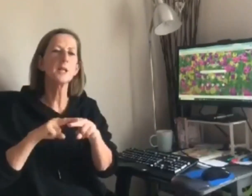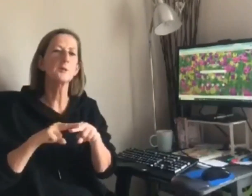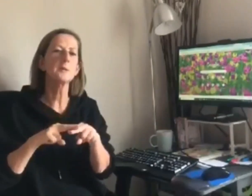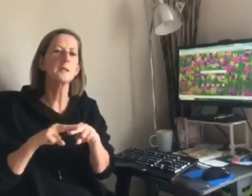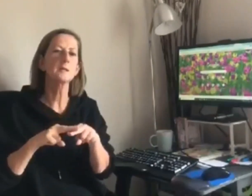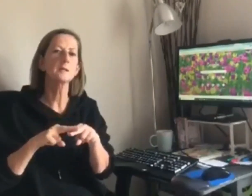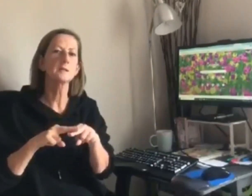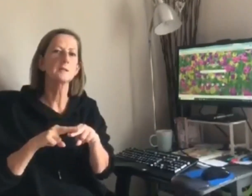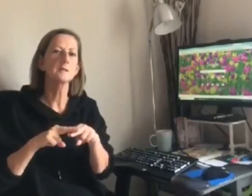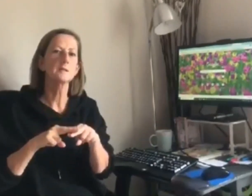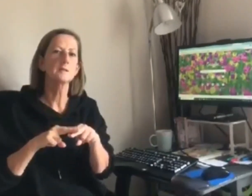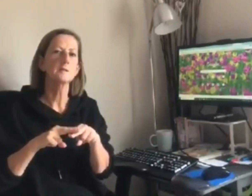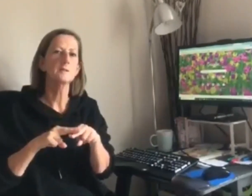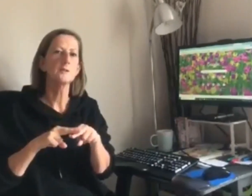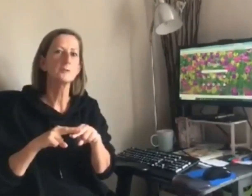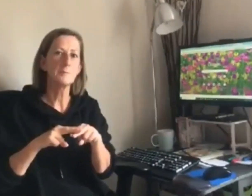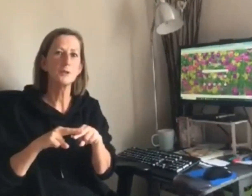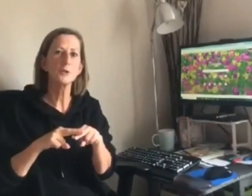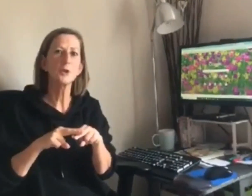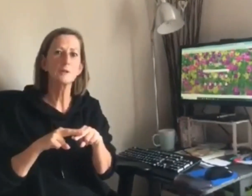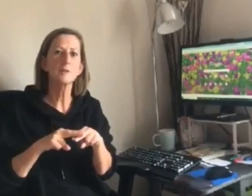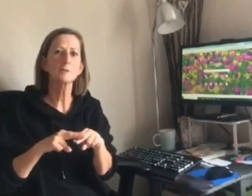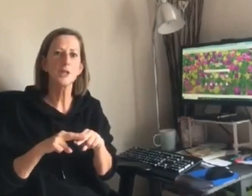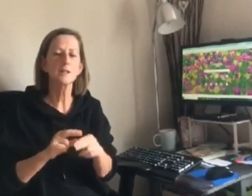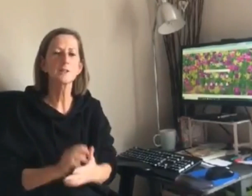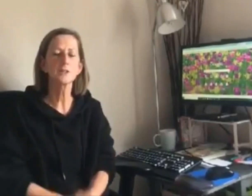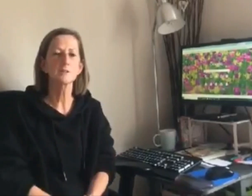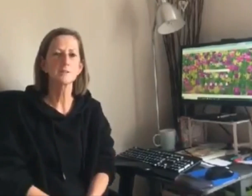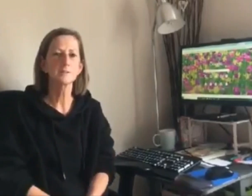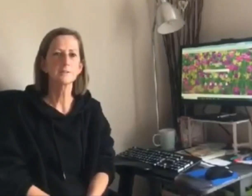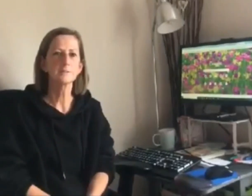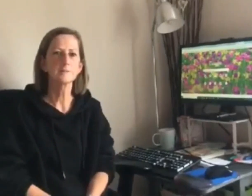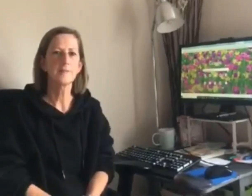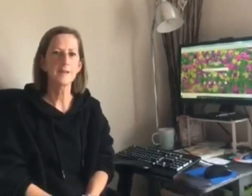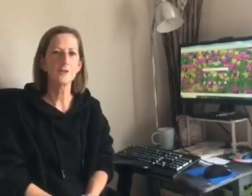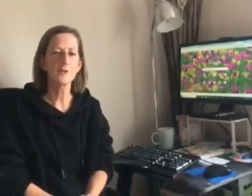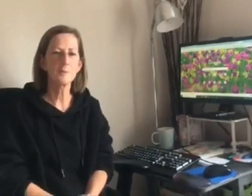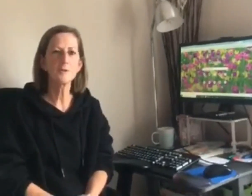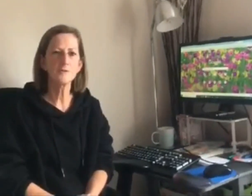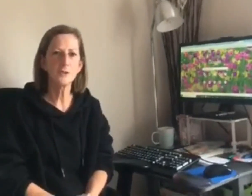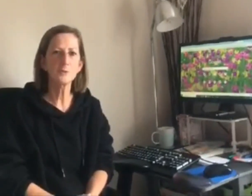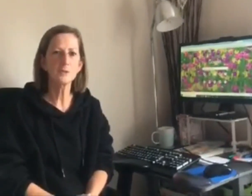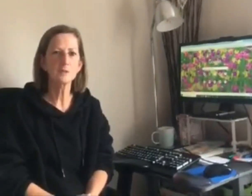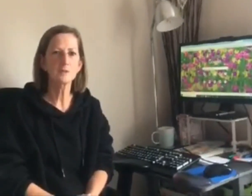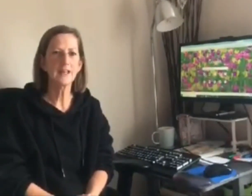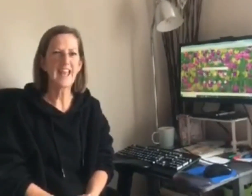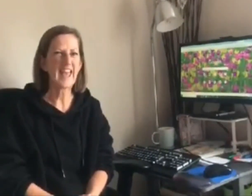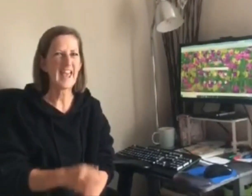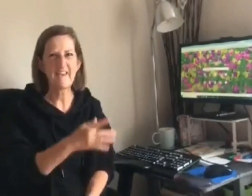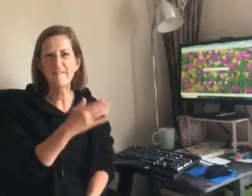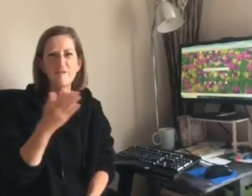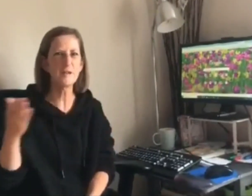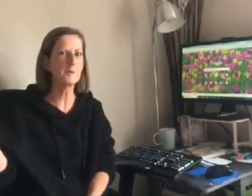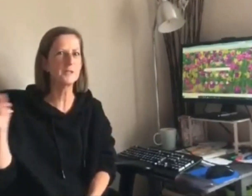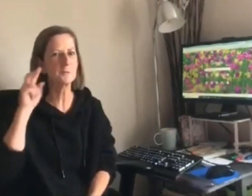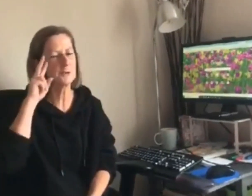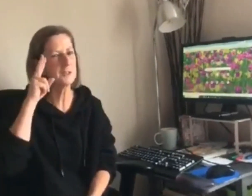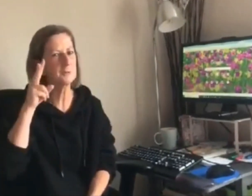Naomi? Do you remember the toilet roll challenge? That got the most views. Everybody's wanted to watch